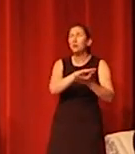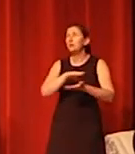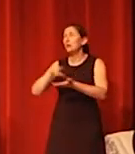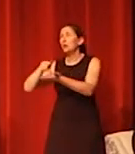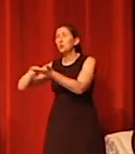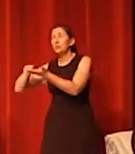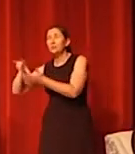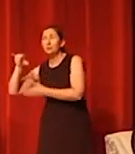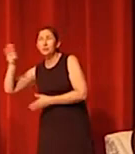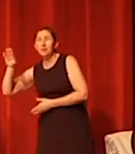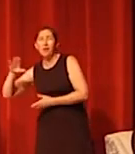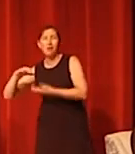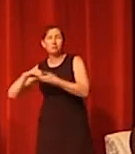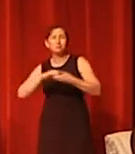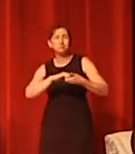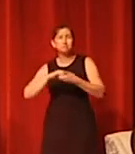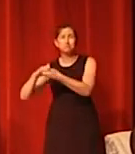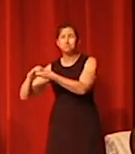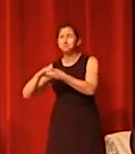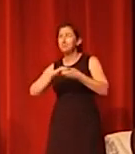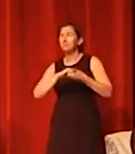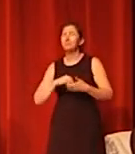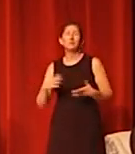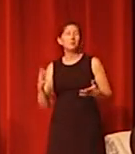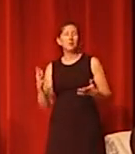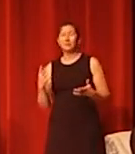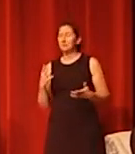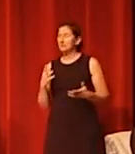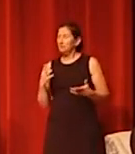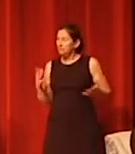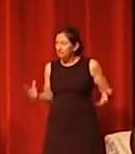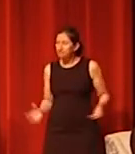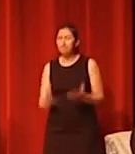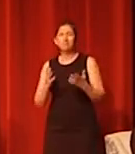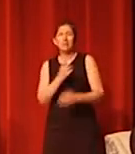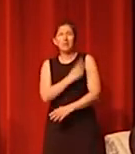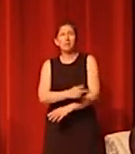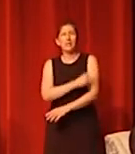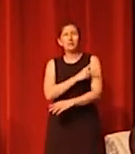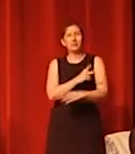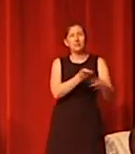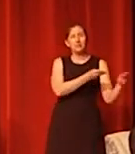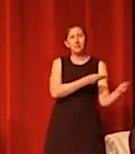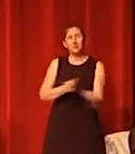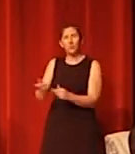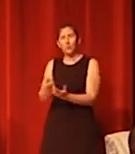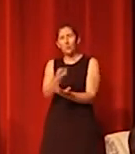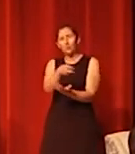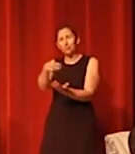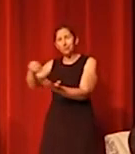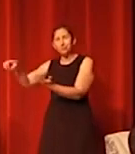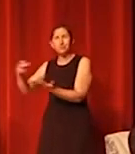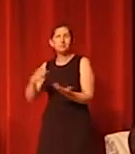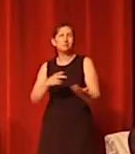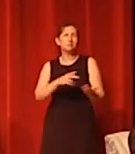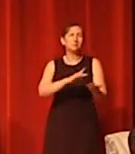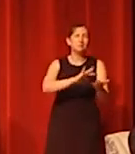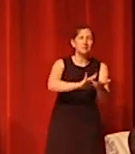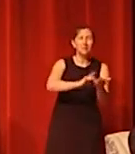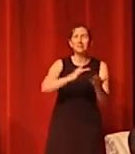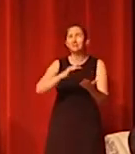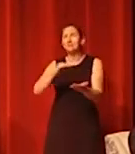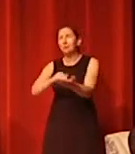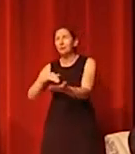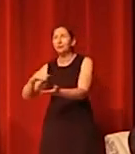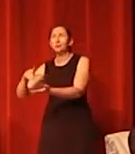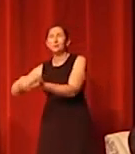patients transition from the research aspect really to the clinical care aspect. But in doing that, I would say do a lot